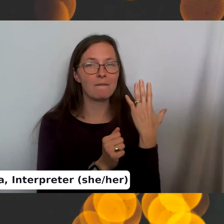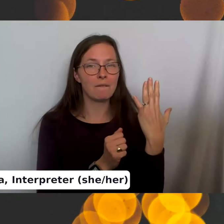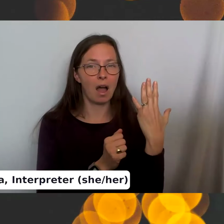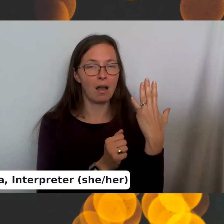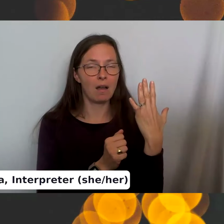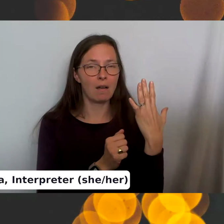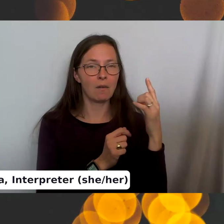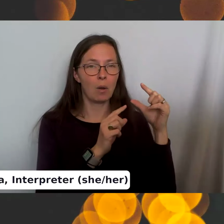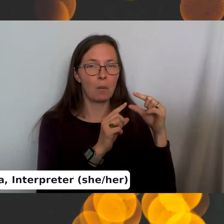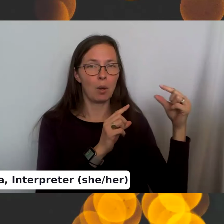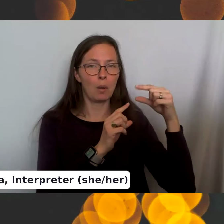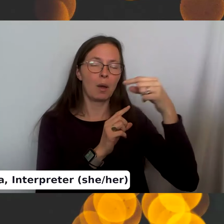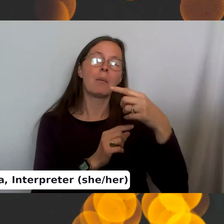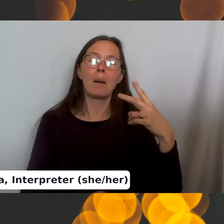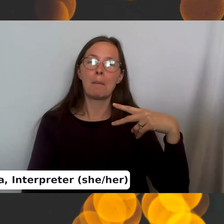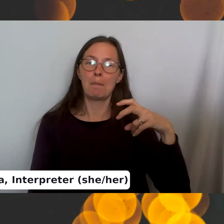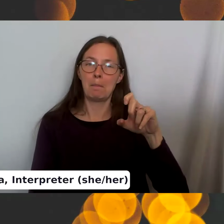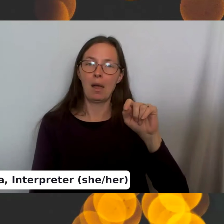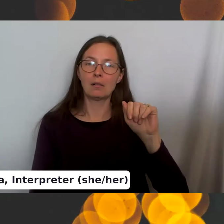a rose with 5 petals.